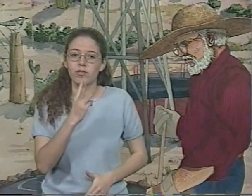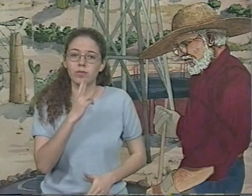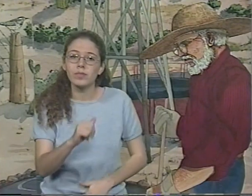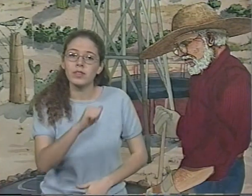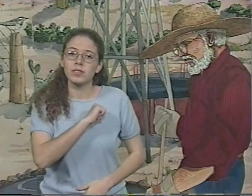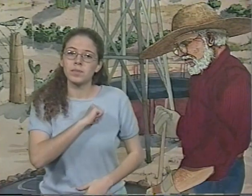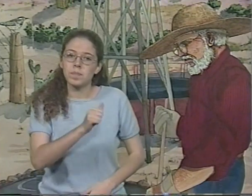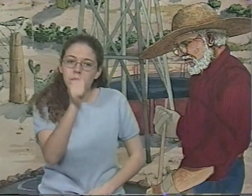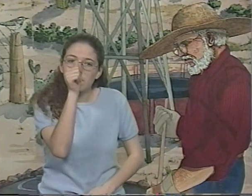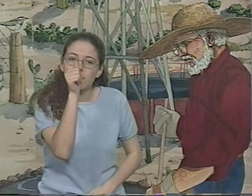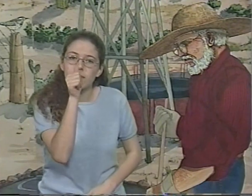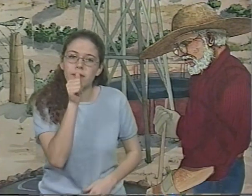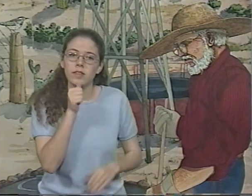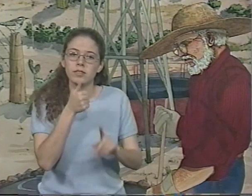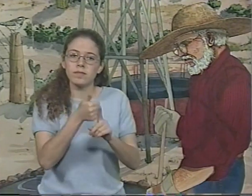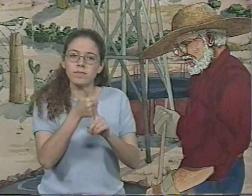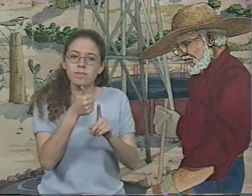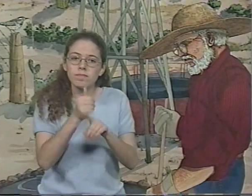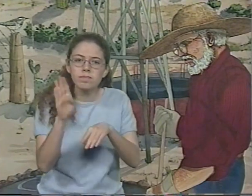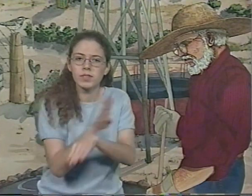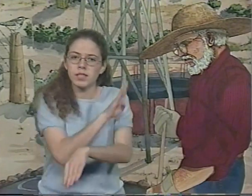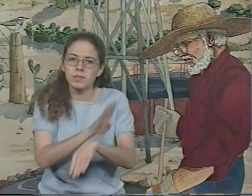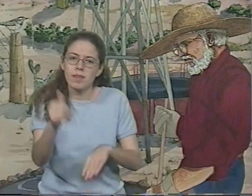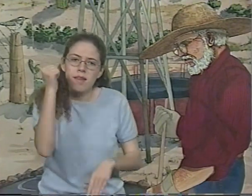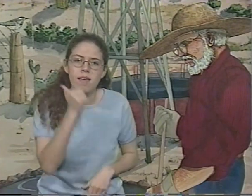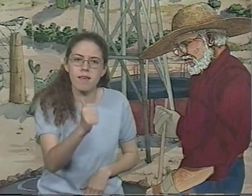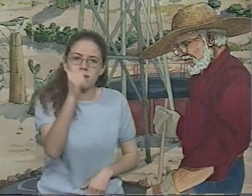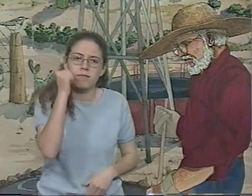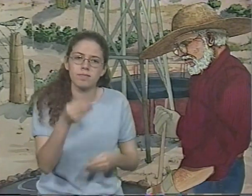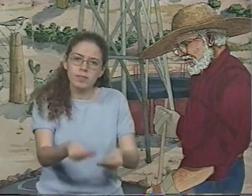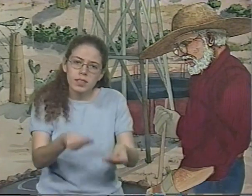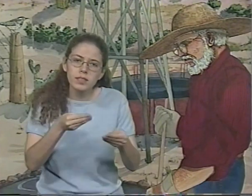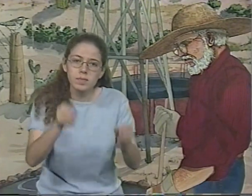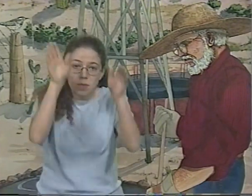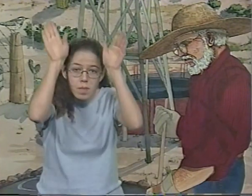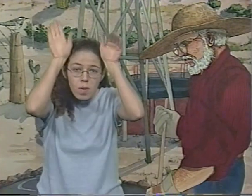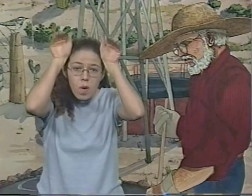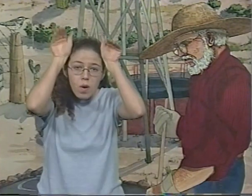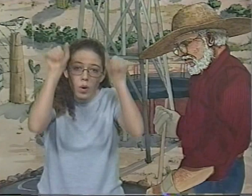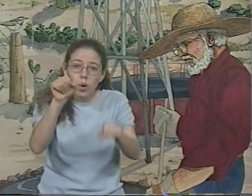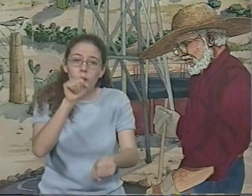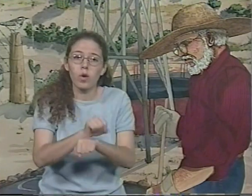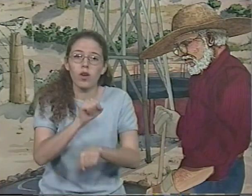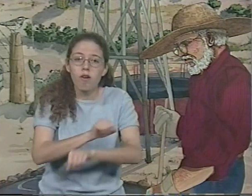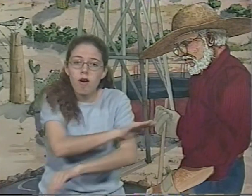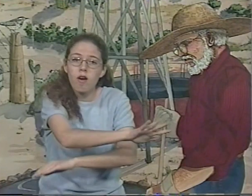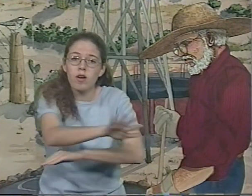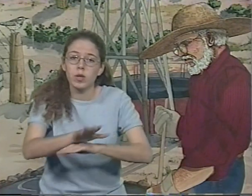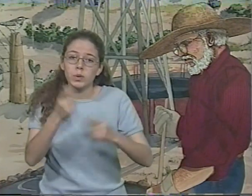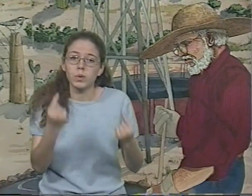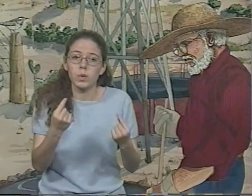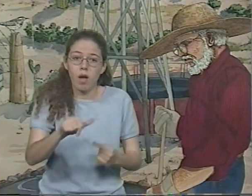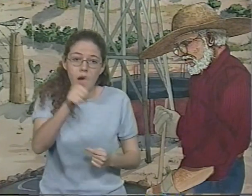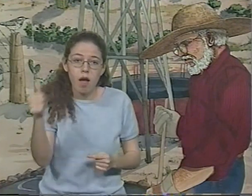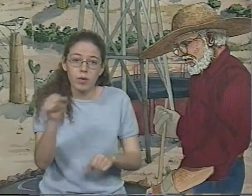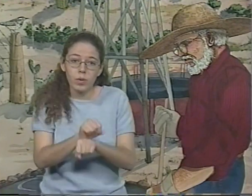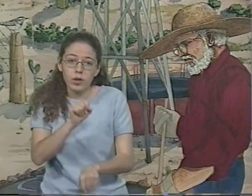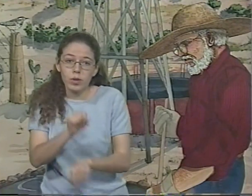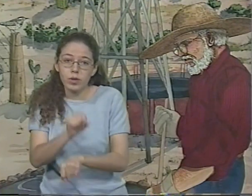discover their new source of water, so Alejandro was patient. He went about, as usual, feeding his burrow, tending the